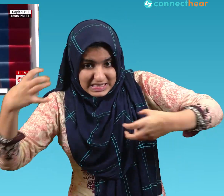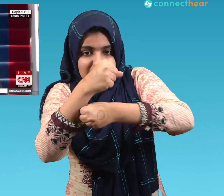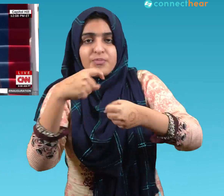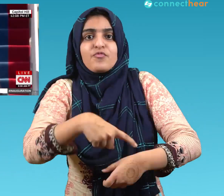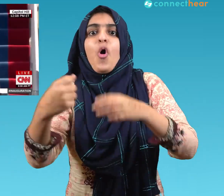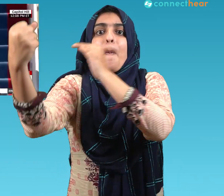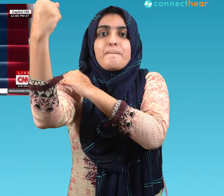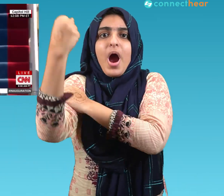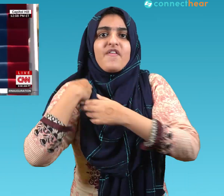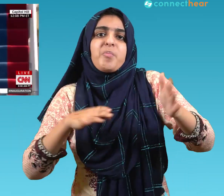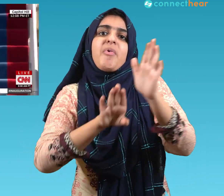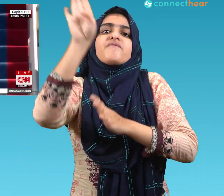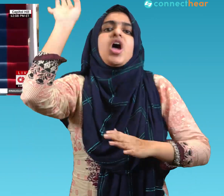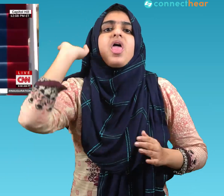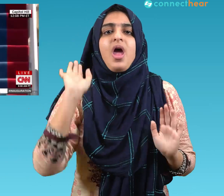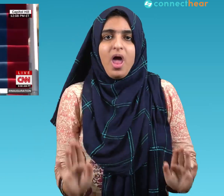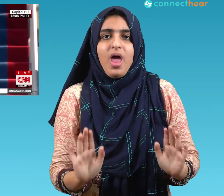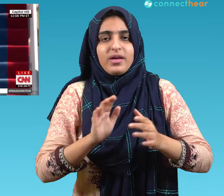example.